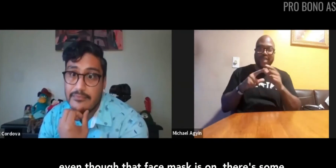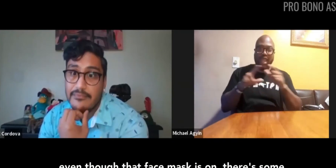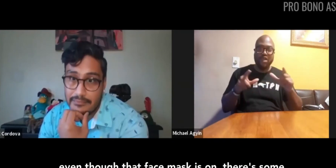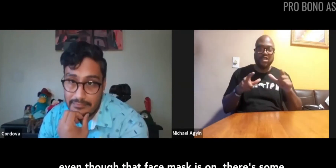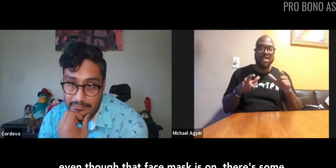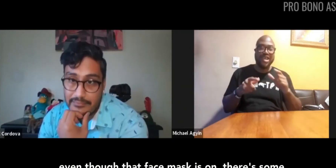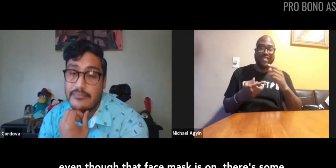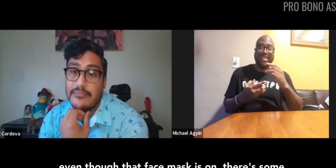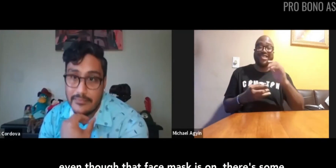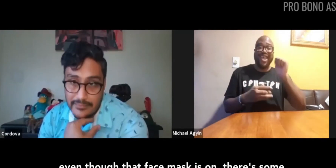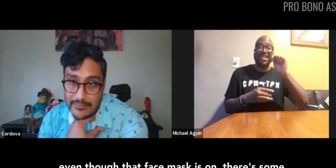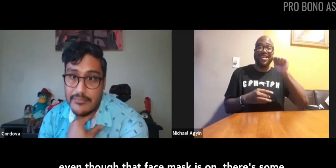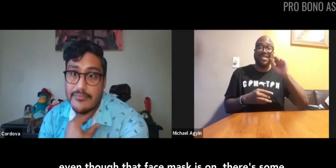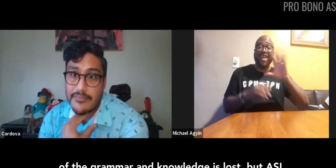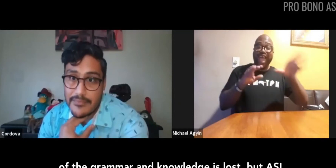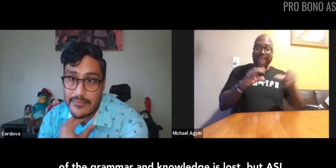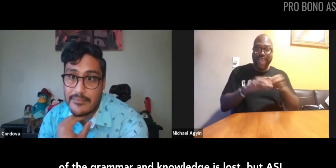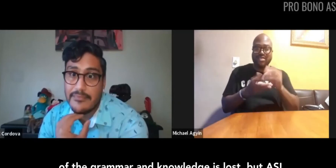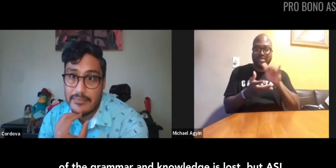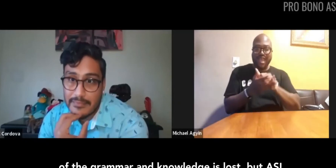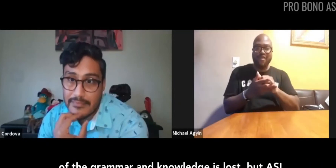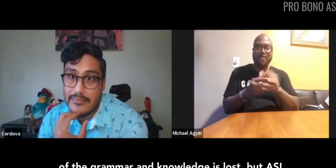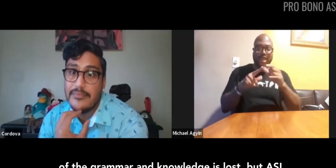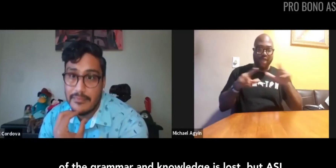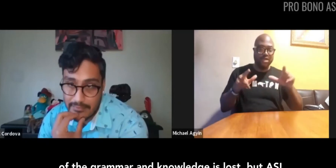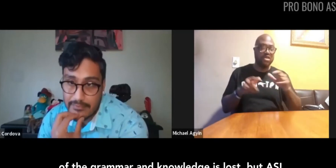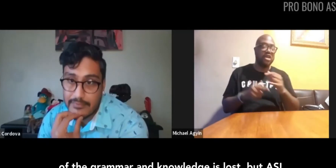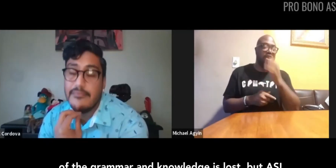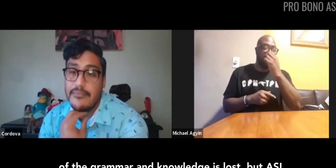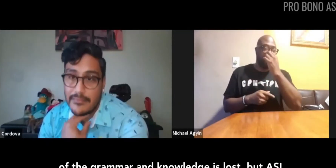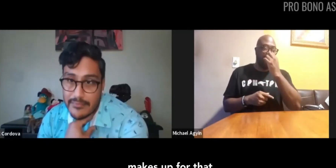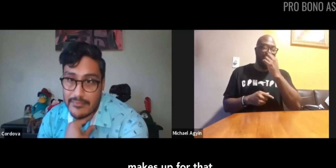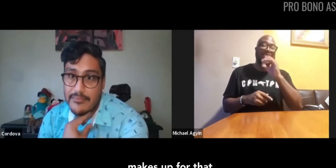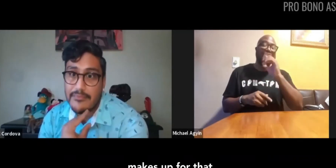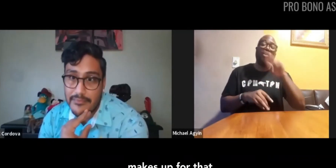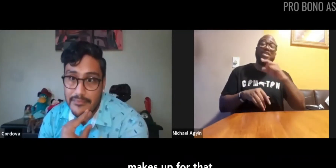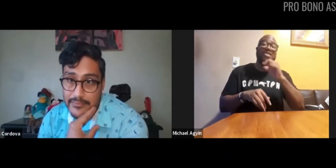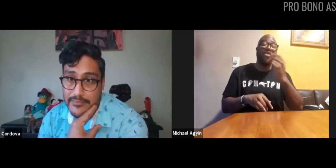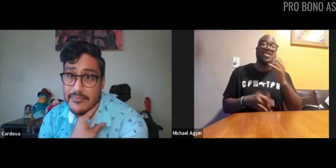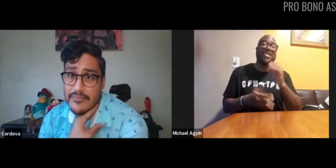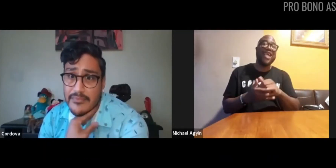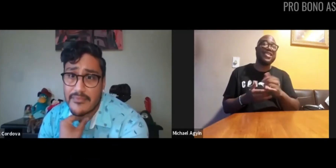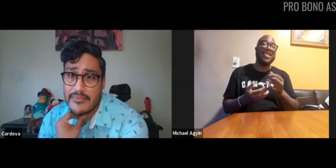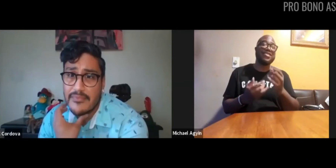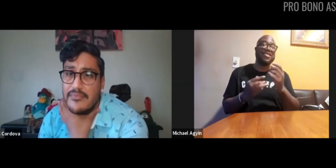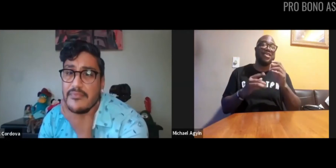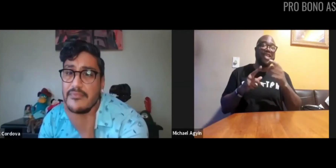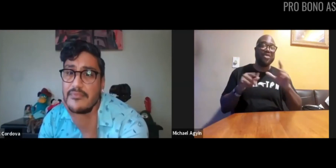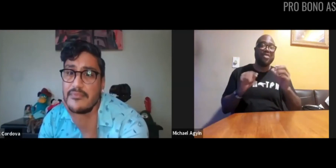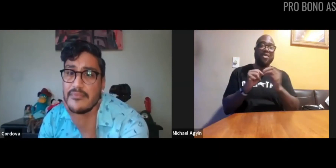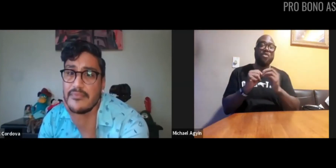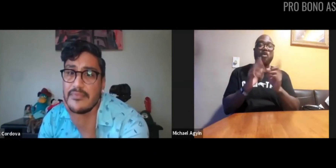Because even though that face mask is on there, some of the grammar and knowledge is lost, but ASL makes up for that.